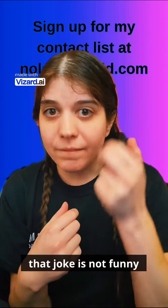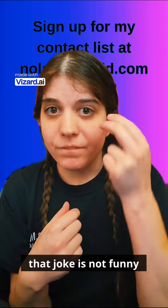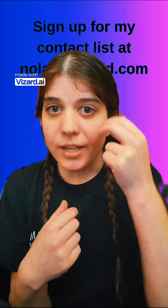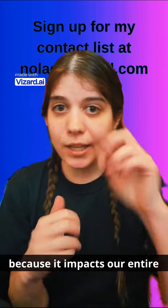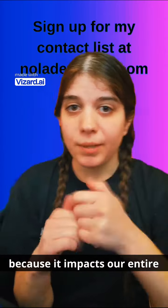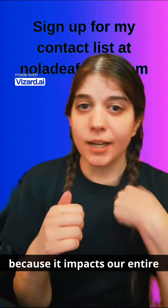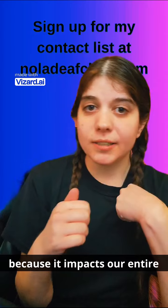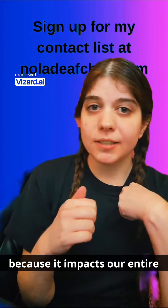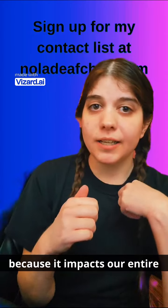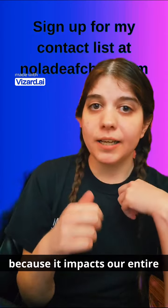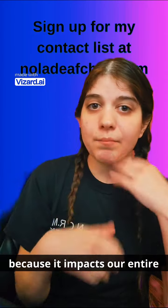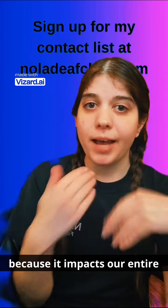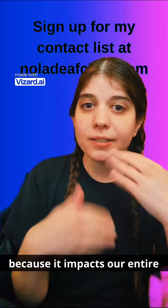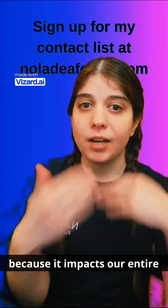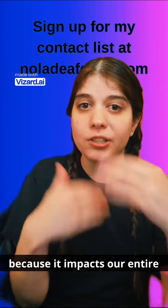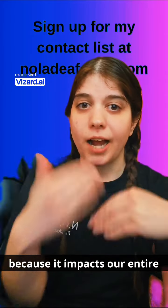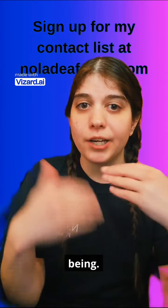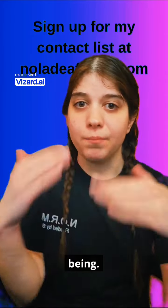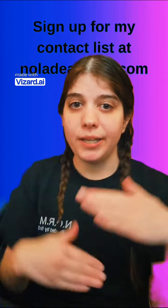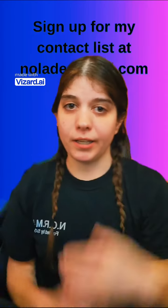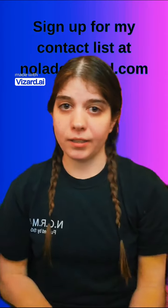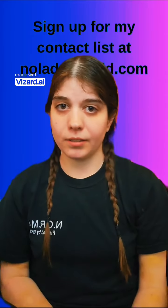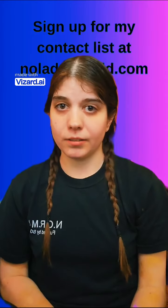funny, because it impacts our entire being.